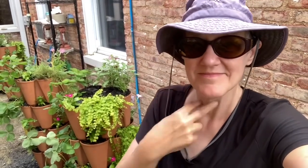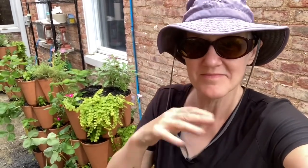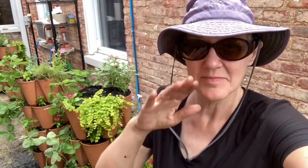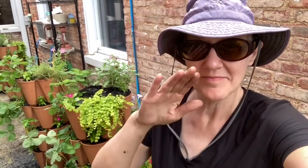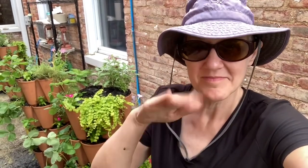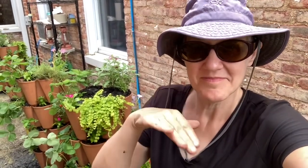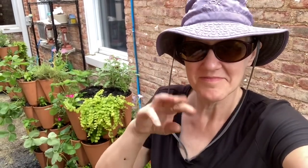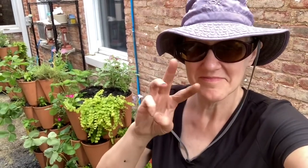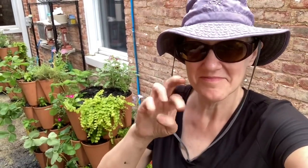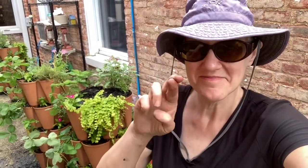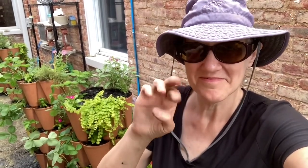cloth.